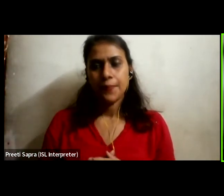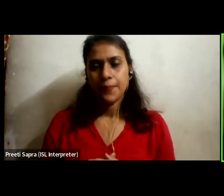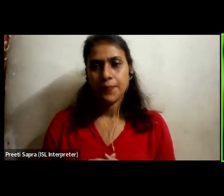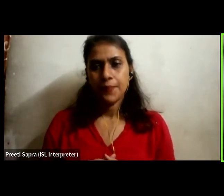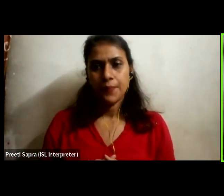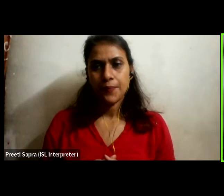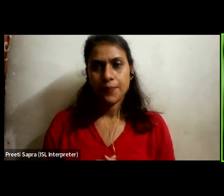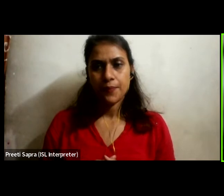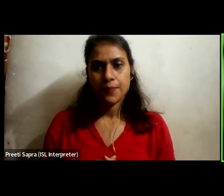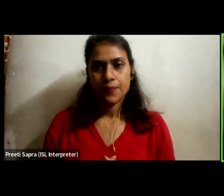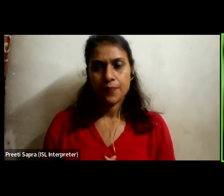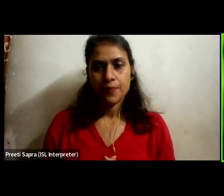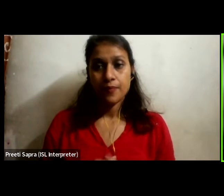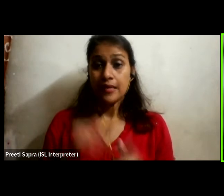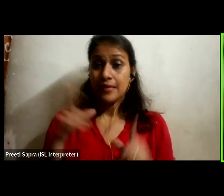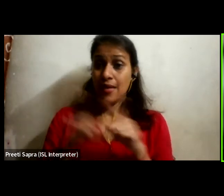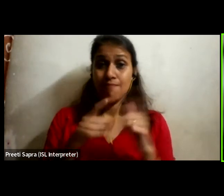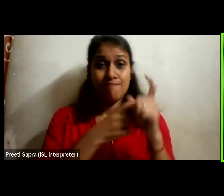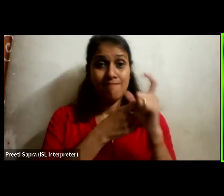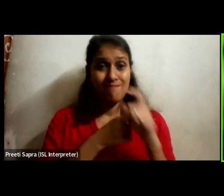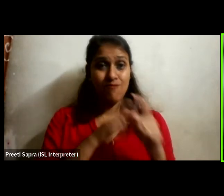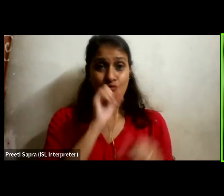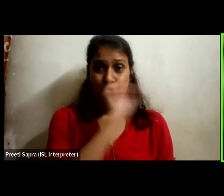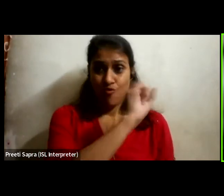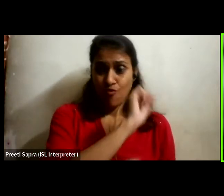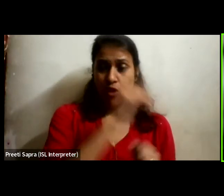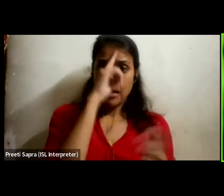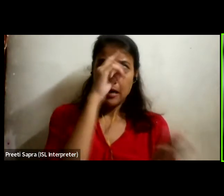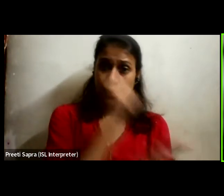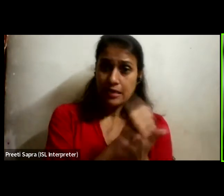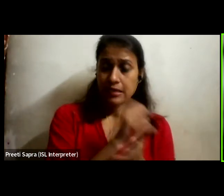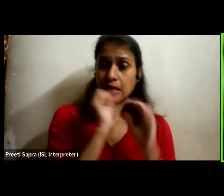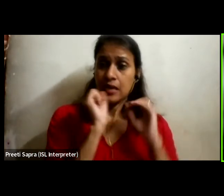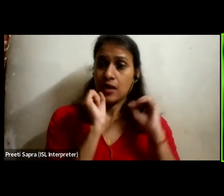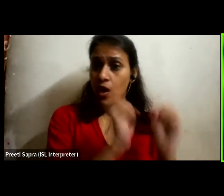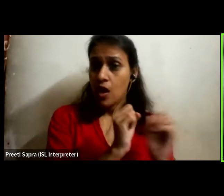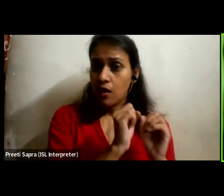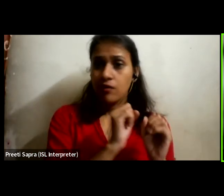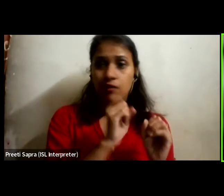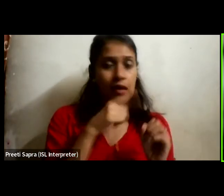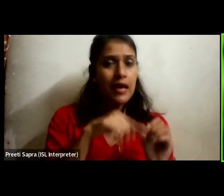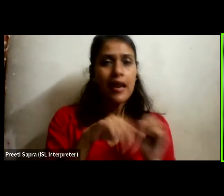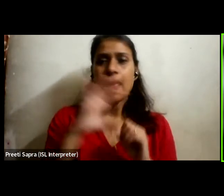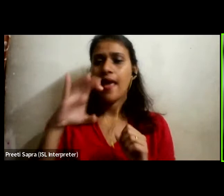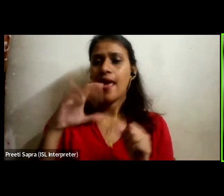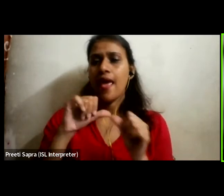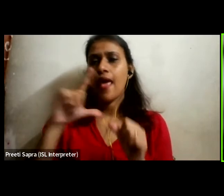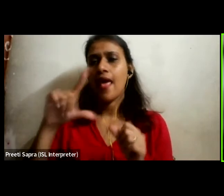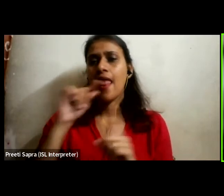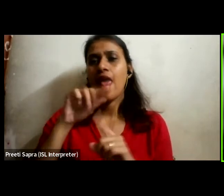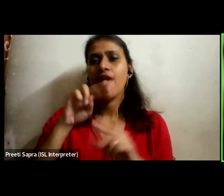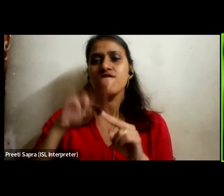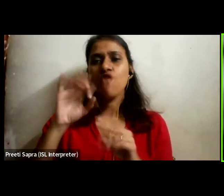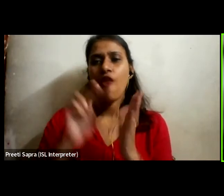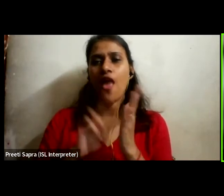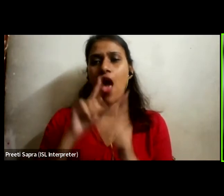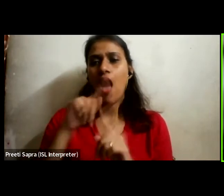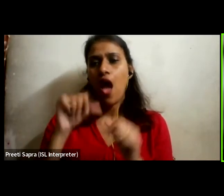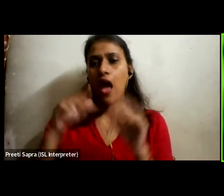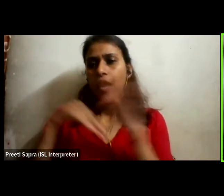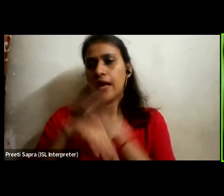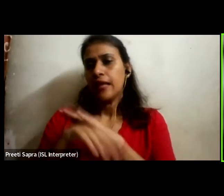the Automated Decisions Systems Accountability Act, which came out a while ago in California in December 2020.